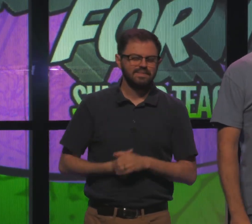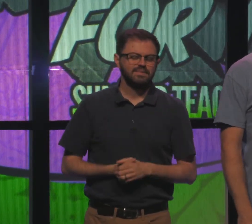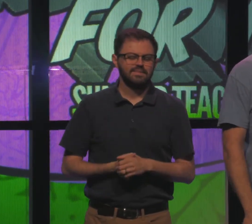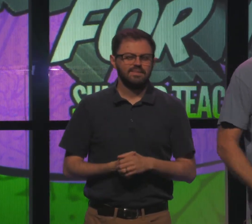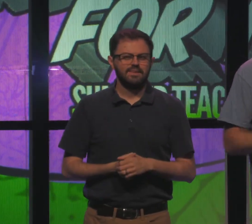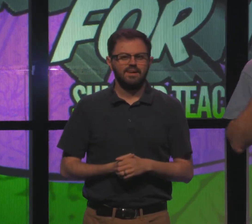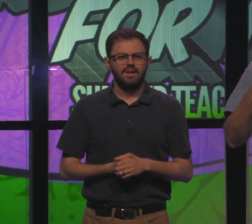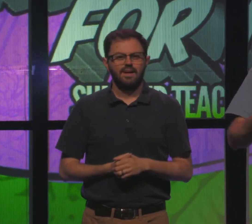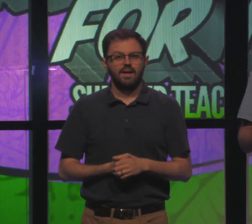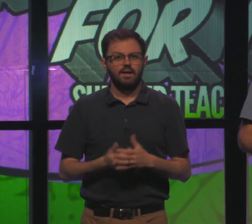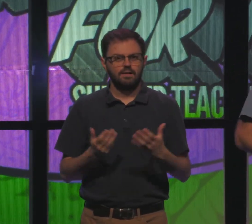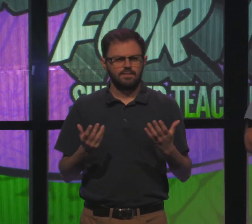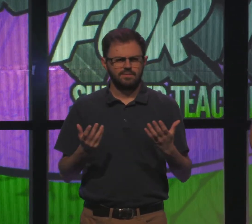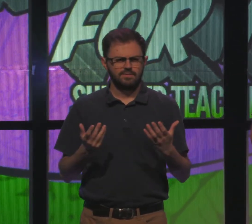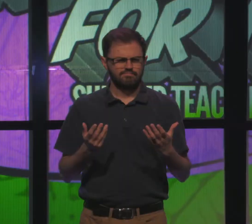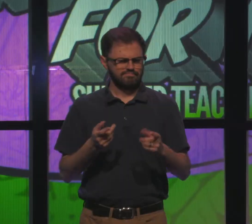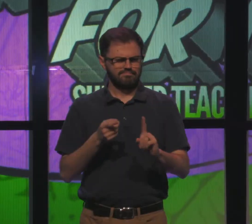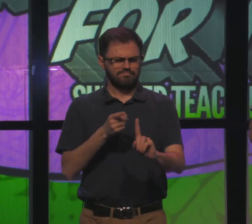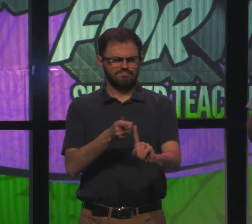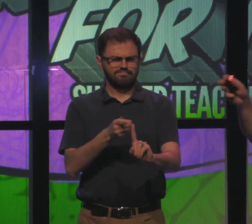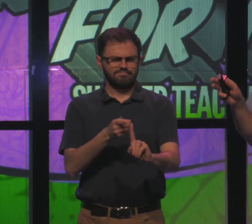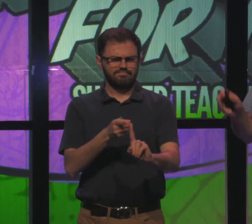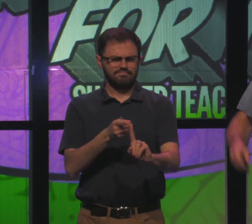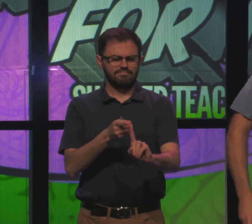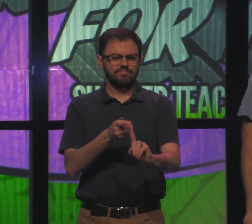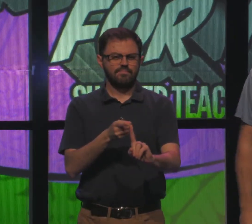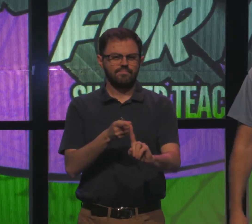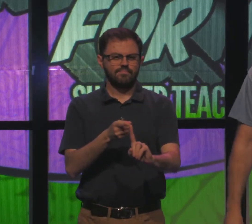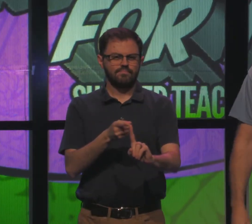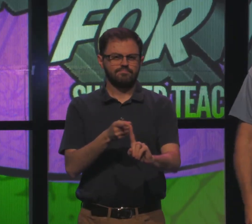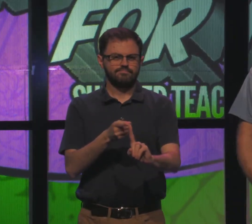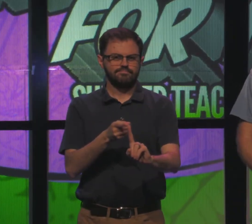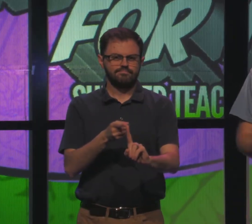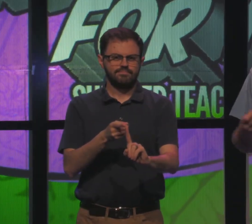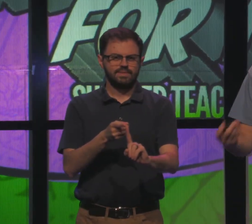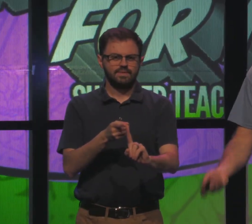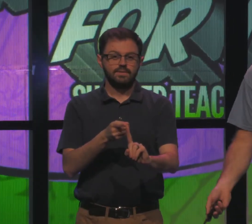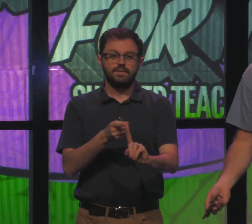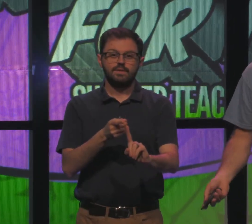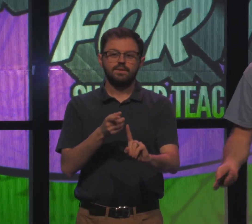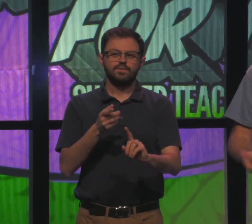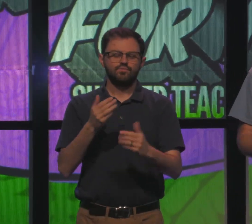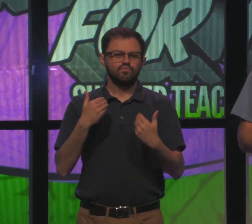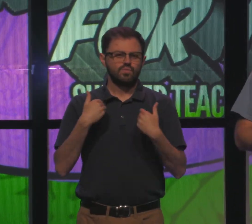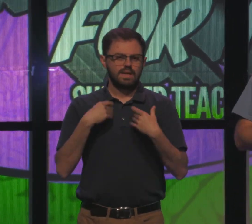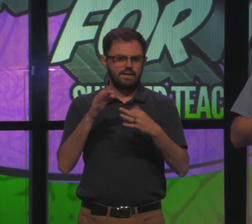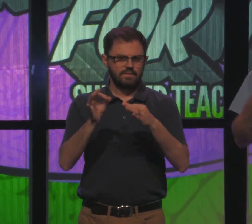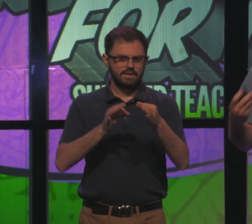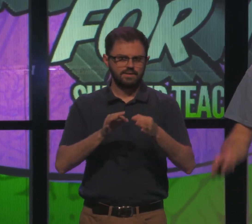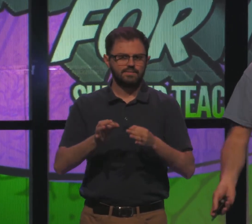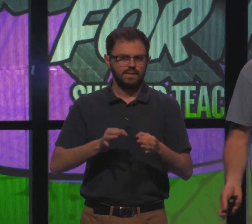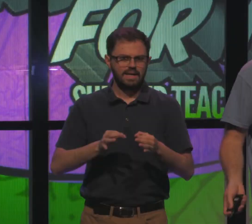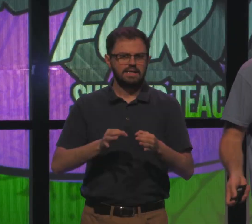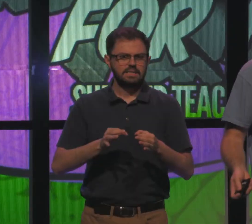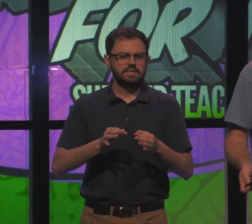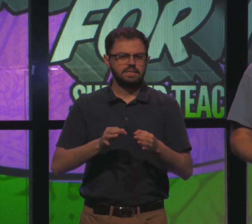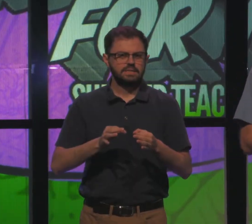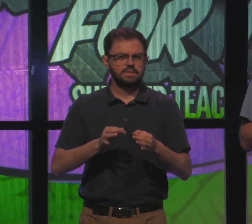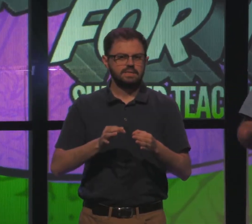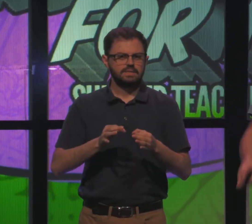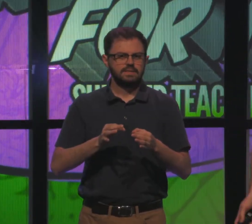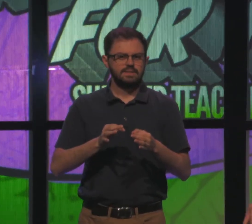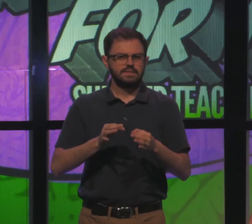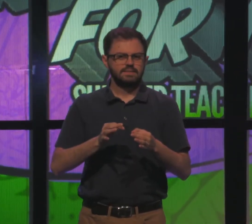Now, what's happening here? Here's what's happening. There's an explanation, an understanding,